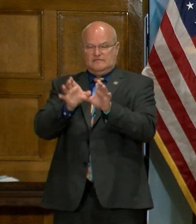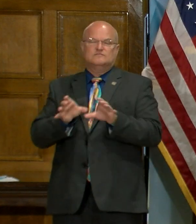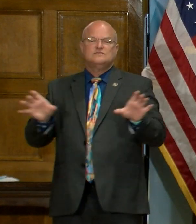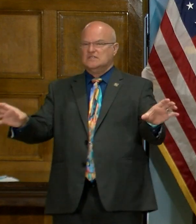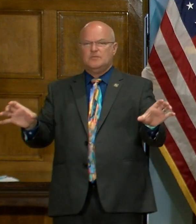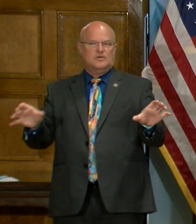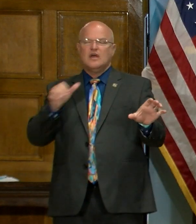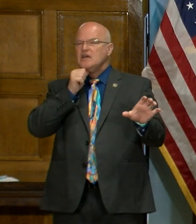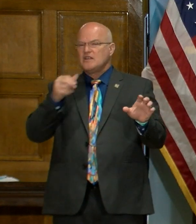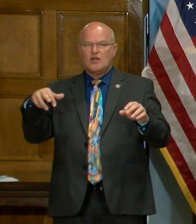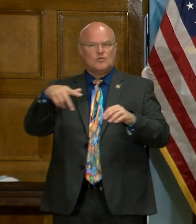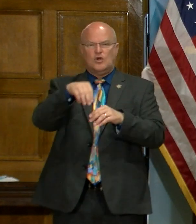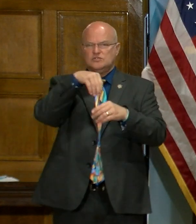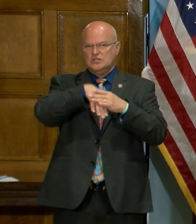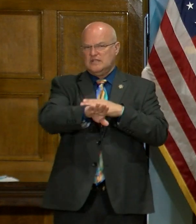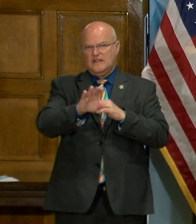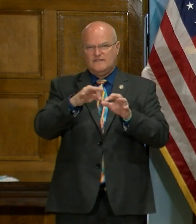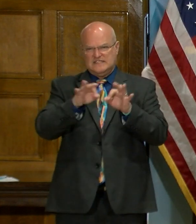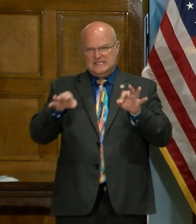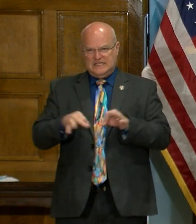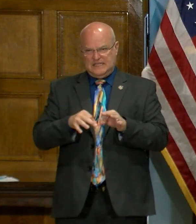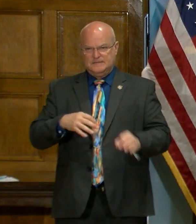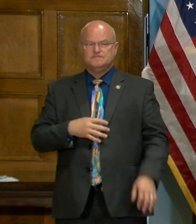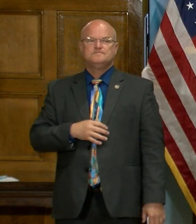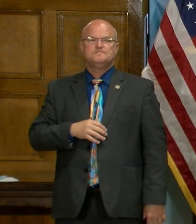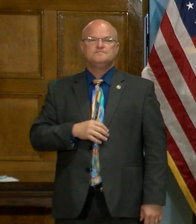be crossing over into that facility.